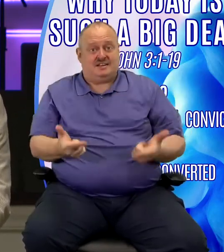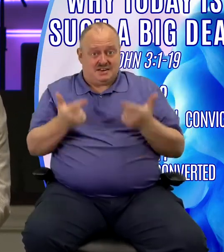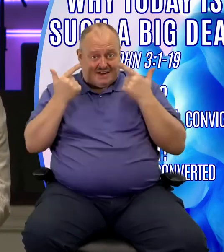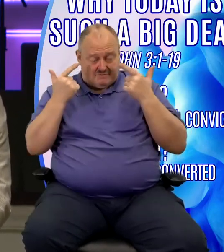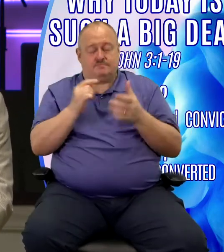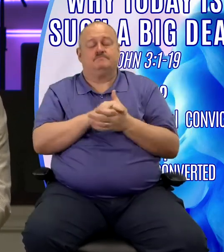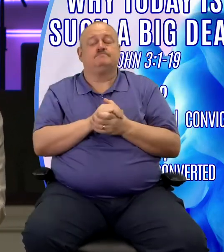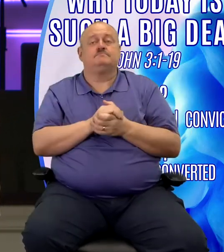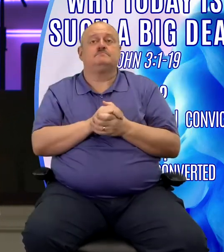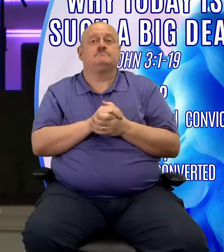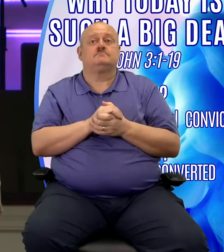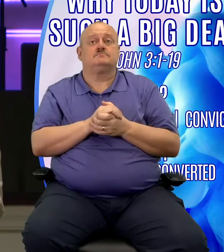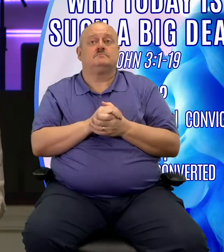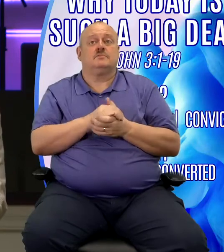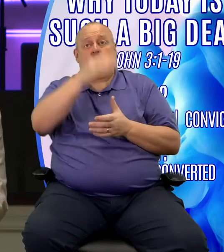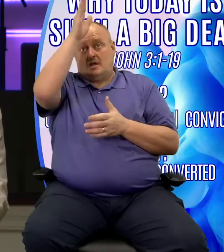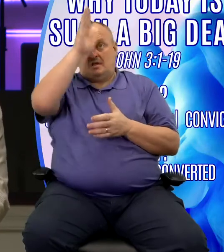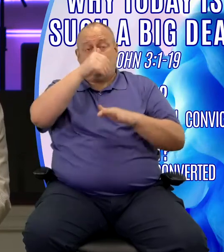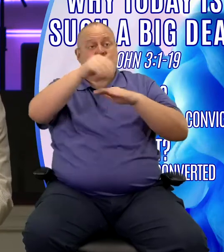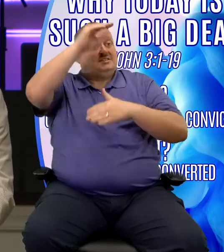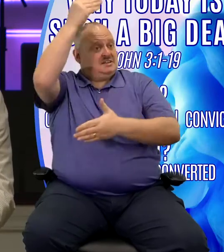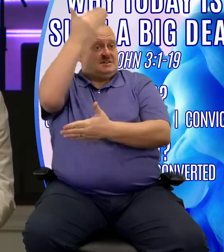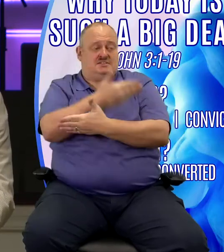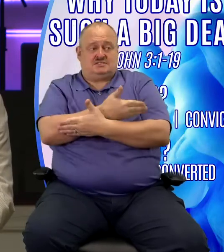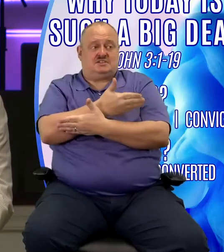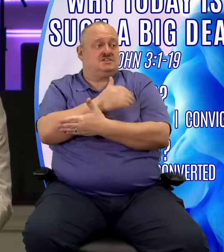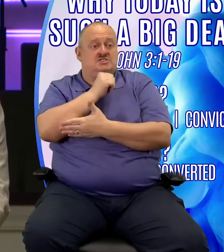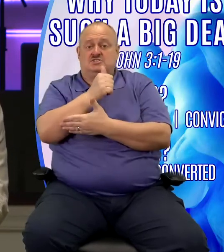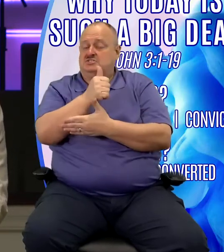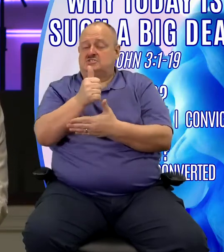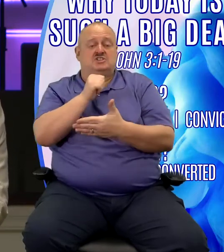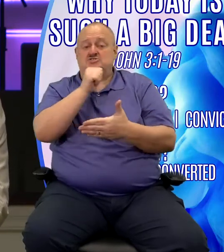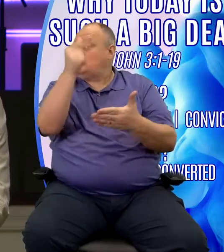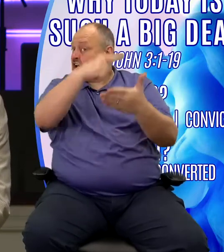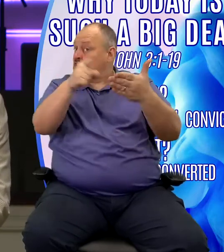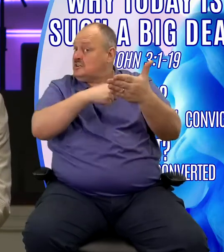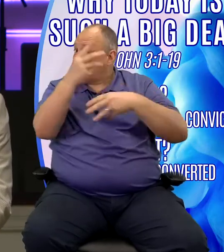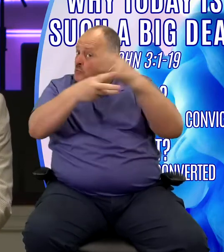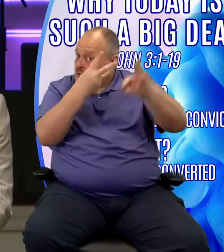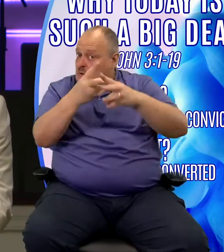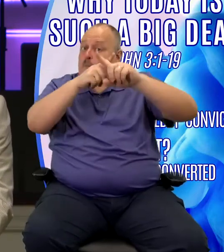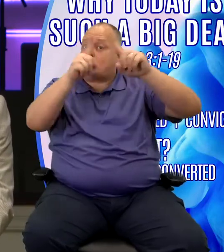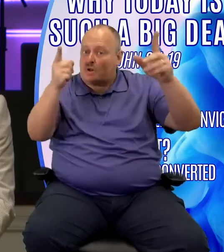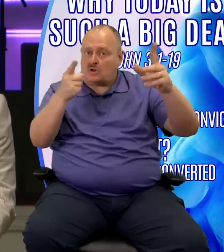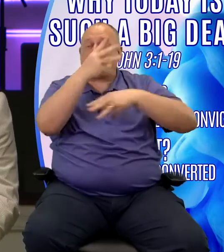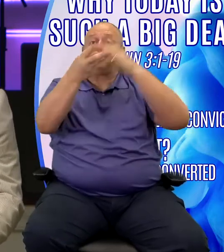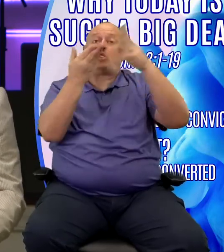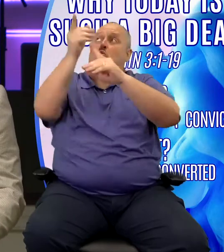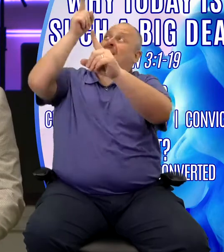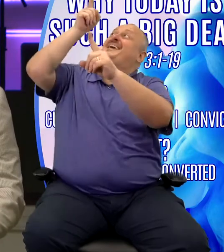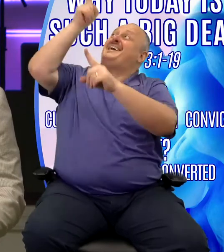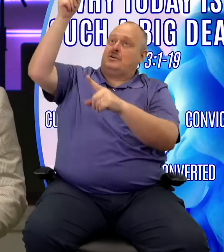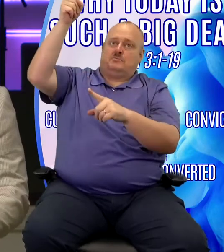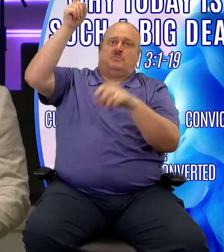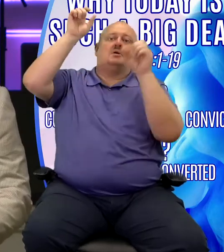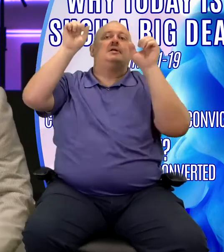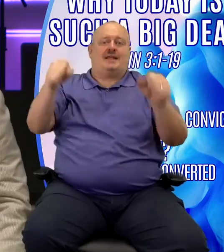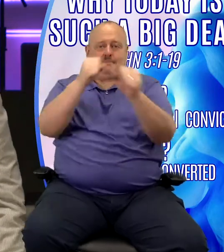everlasting life. For God sent not his Son into the world to condemn the world, but the world through him